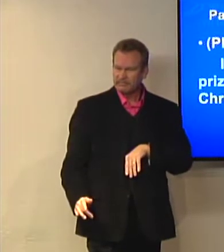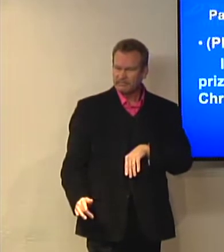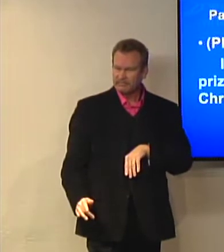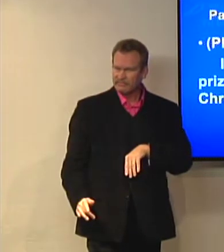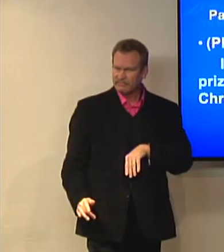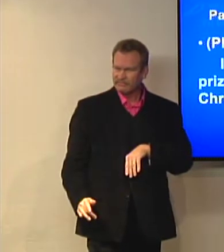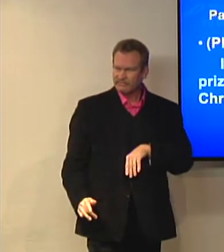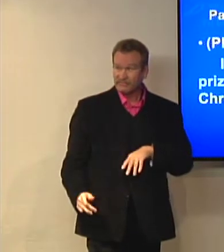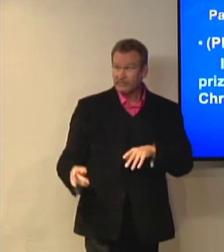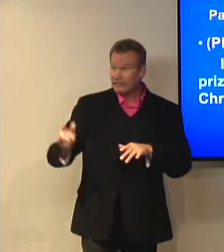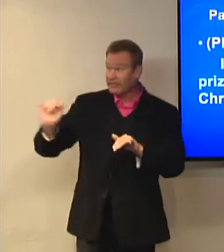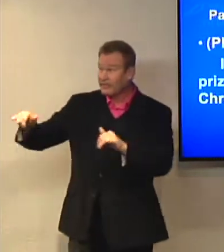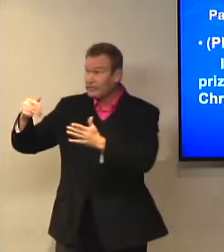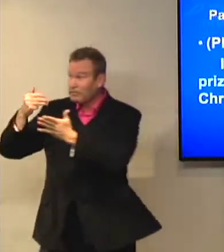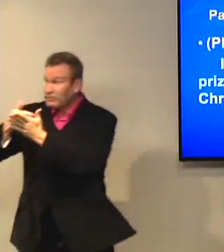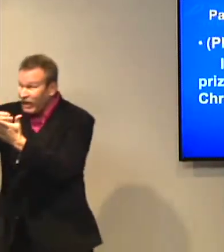But they often feel empty.